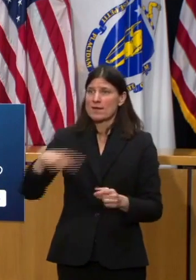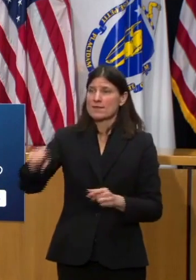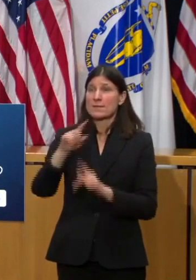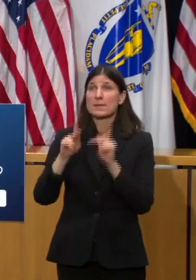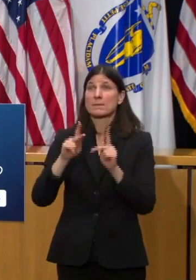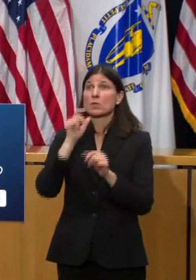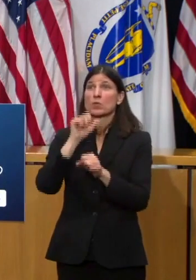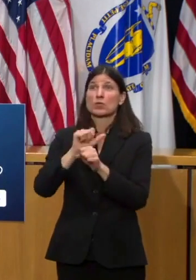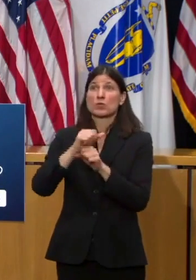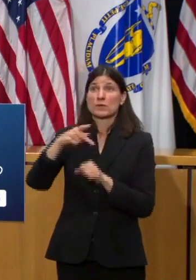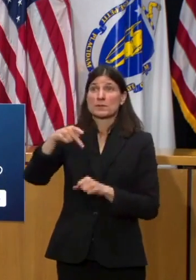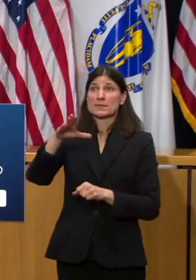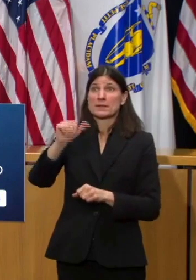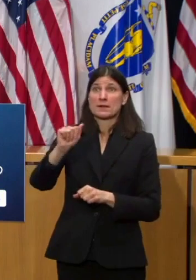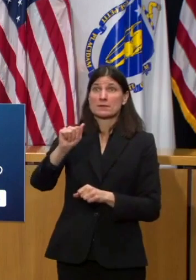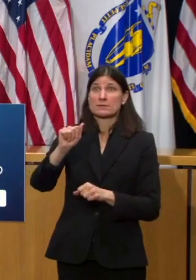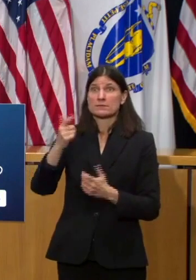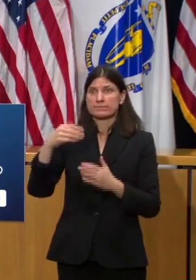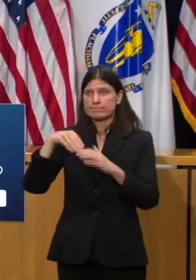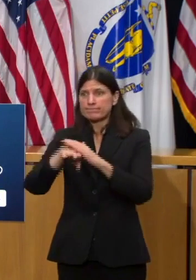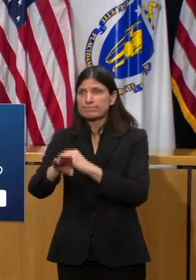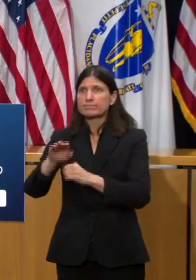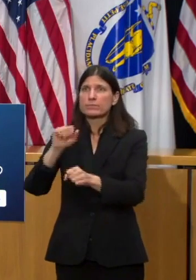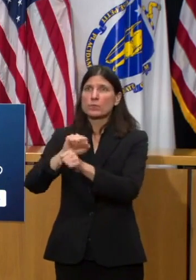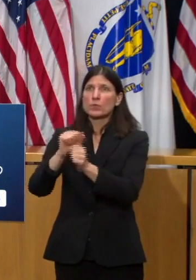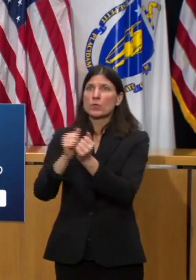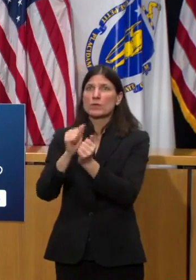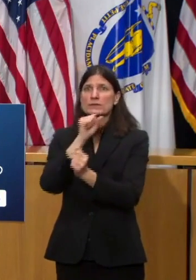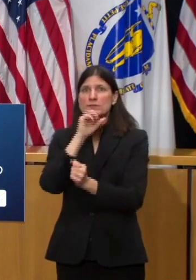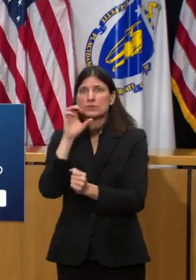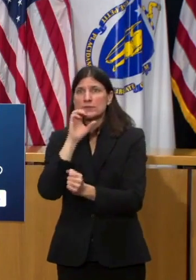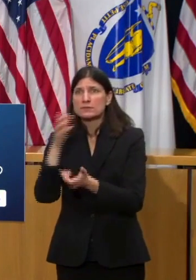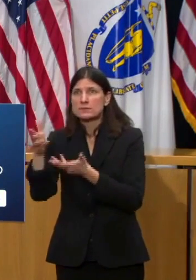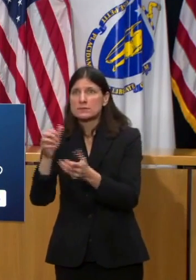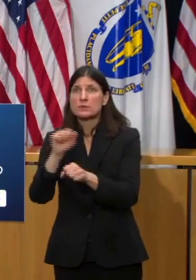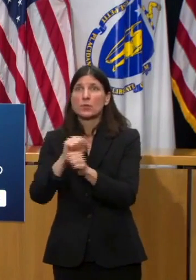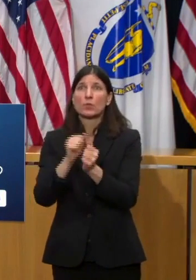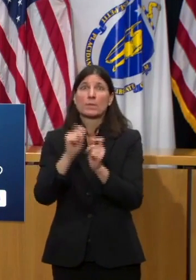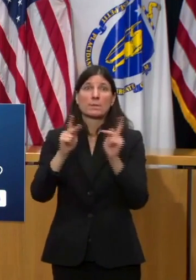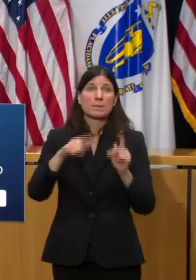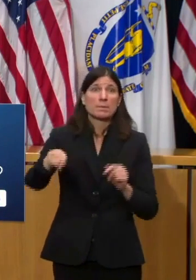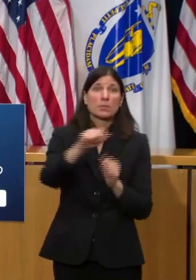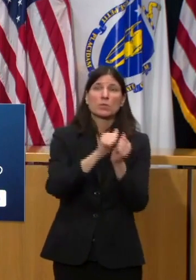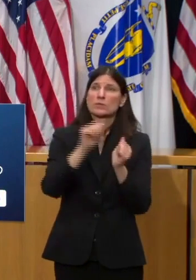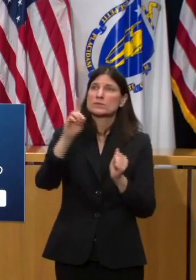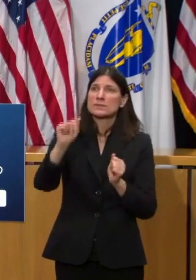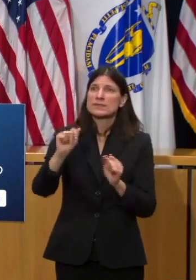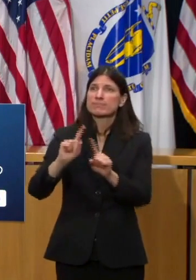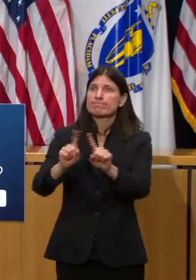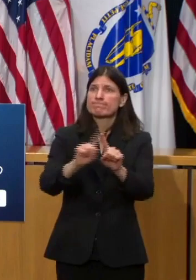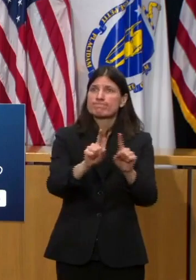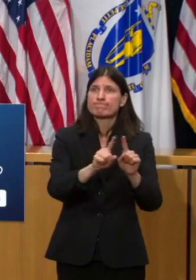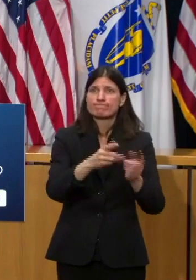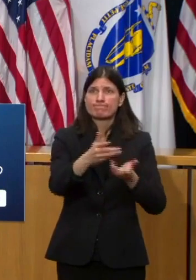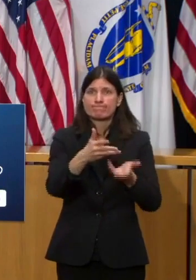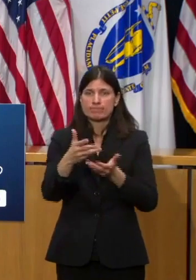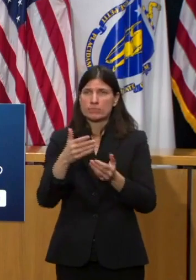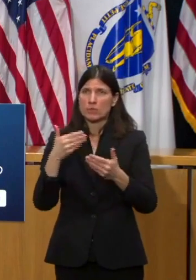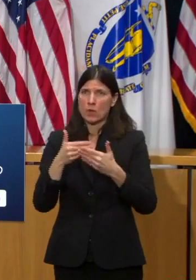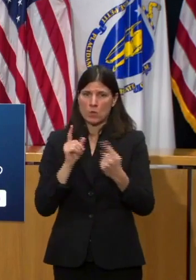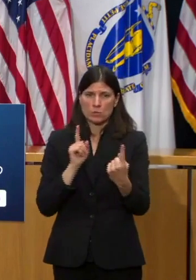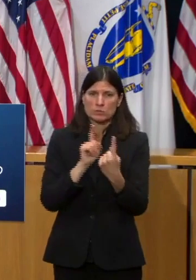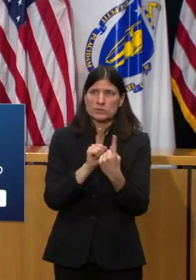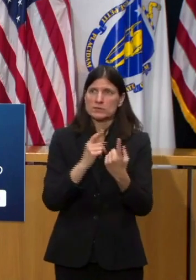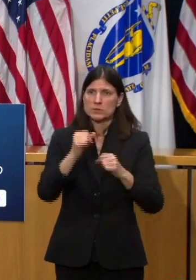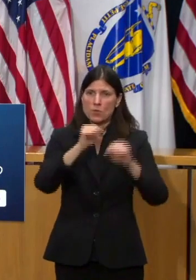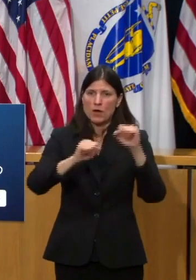or other people dealing who are not senior, who are dealing with other disability issues, and are in constant contact with them. And we felt it was